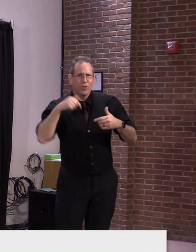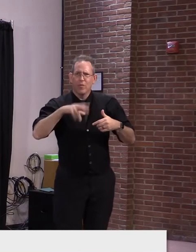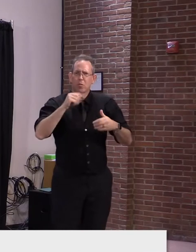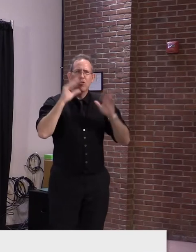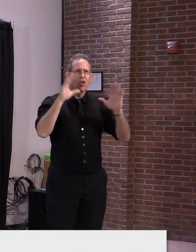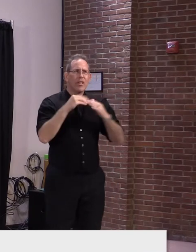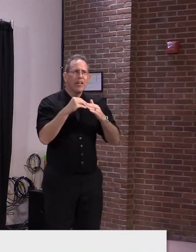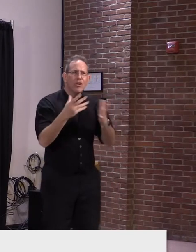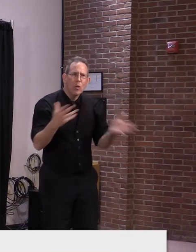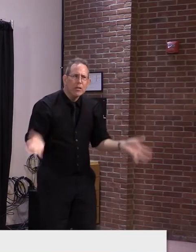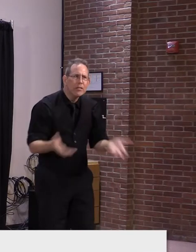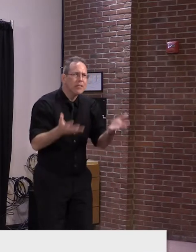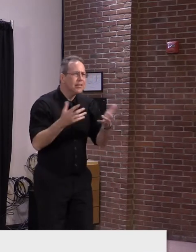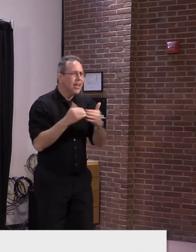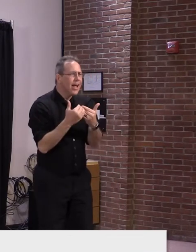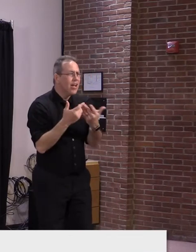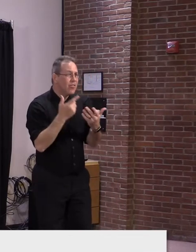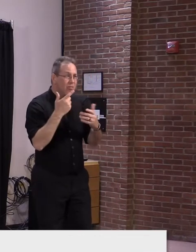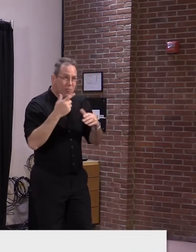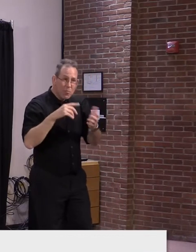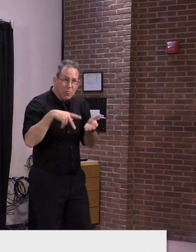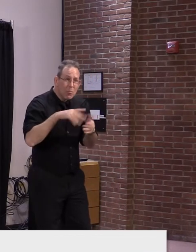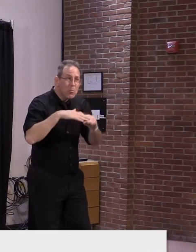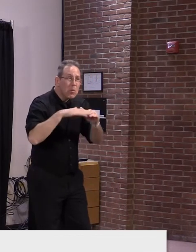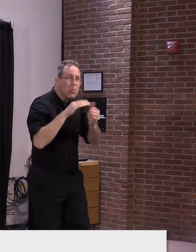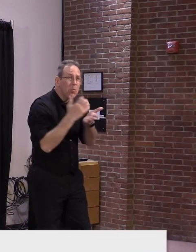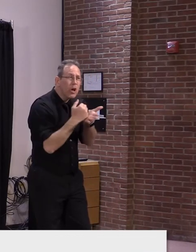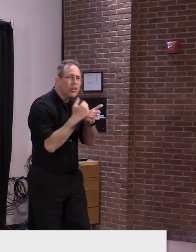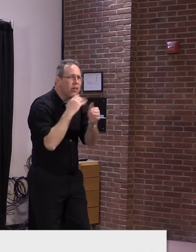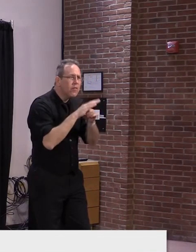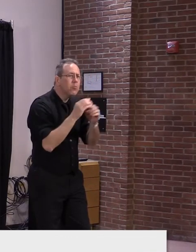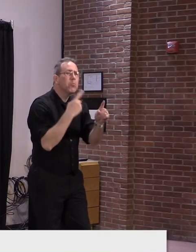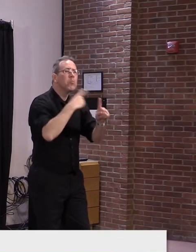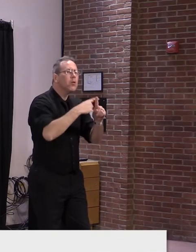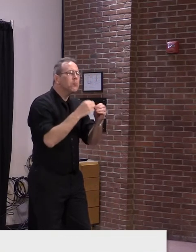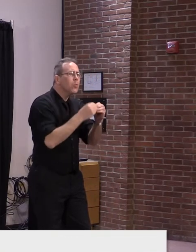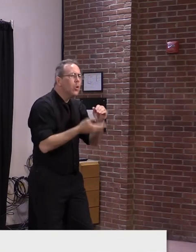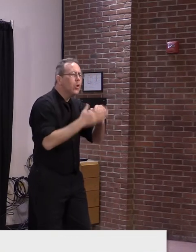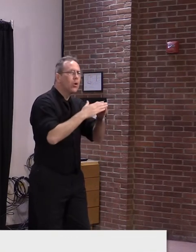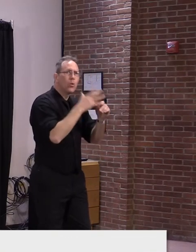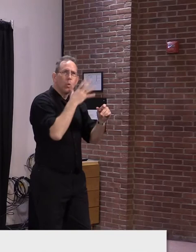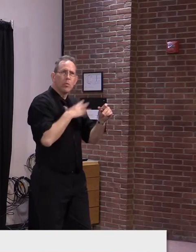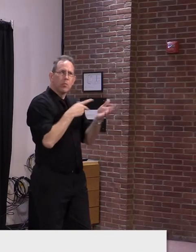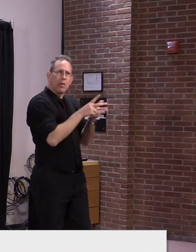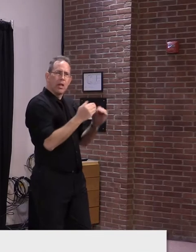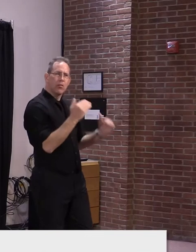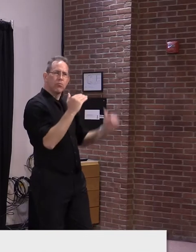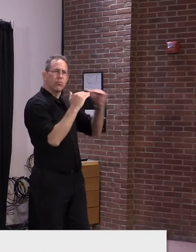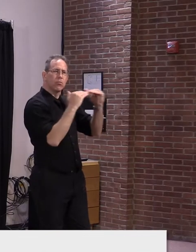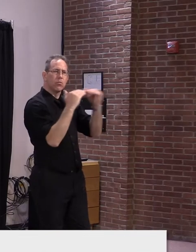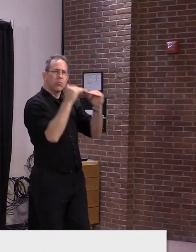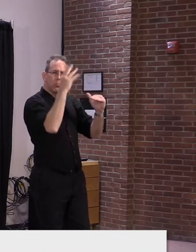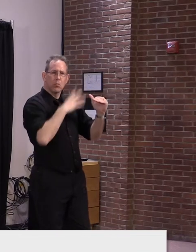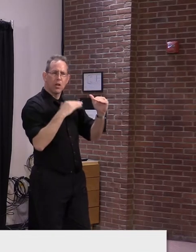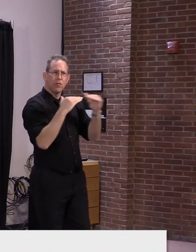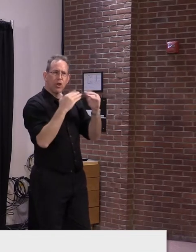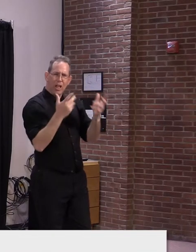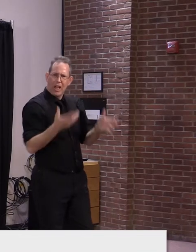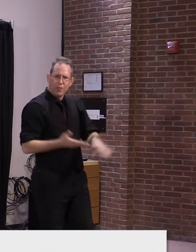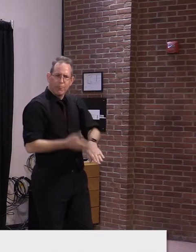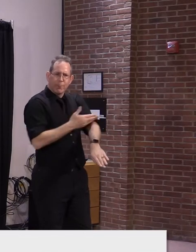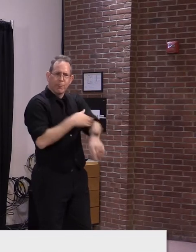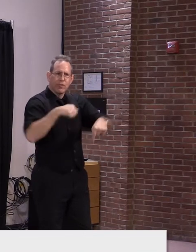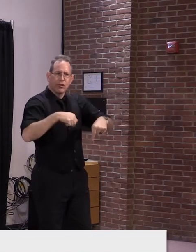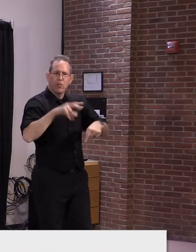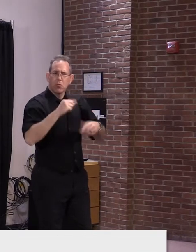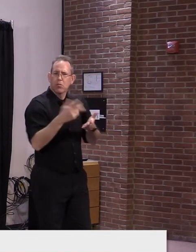in the minimum wage, but also by doing that, it would also help women generally? Yeah, no, I